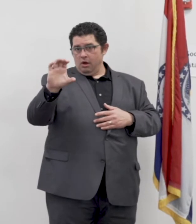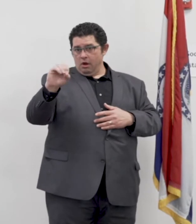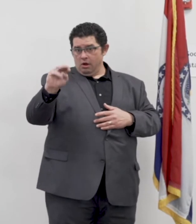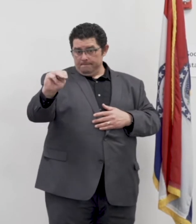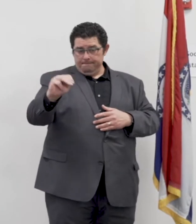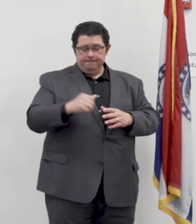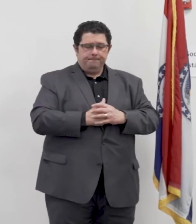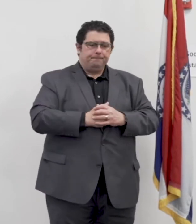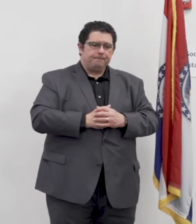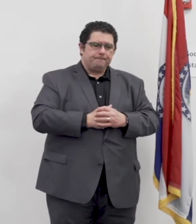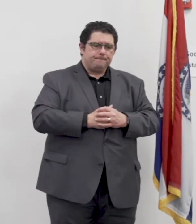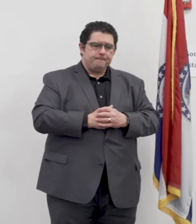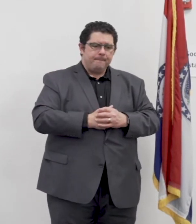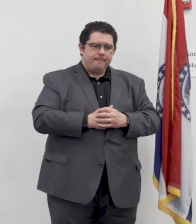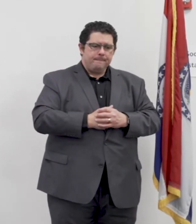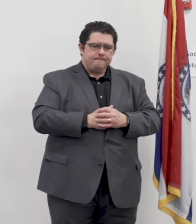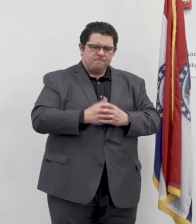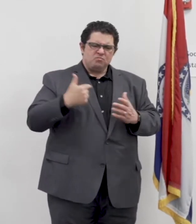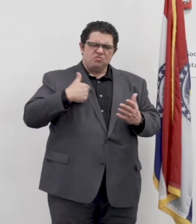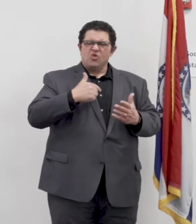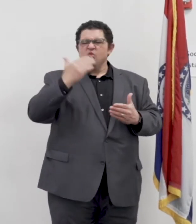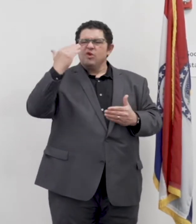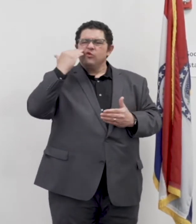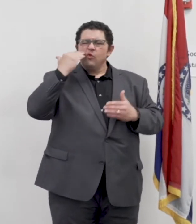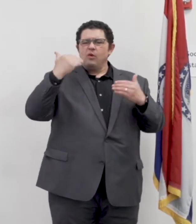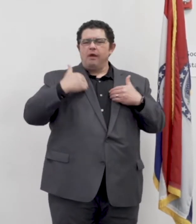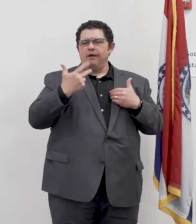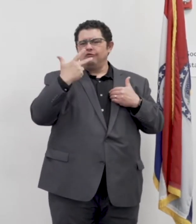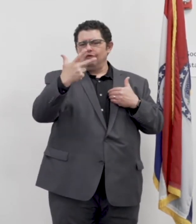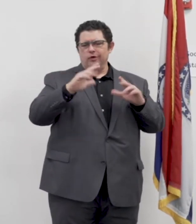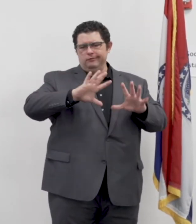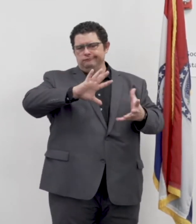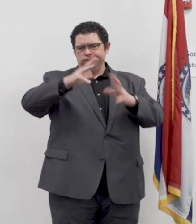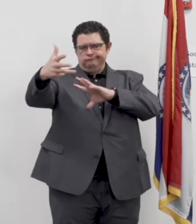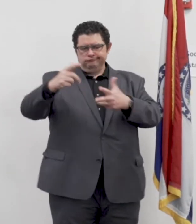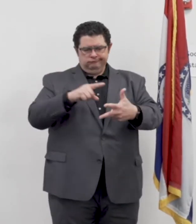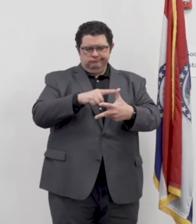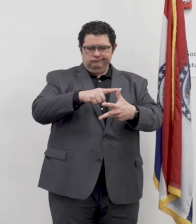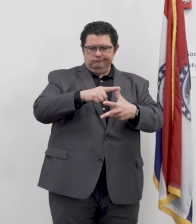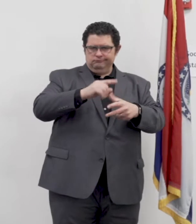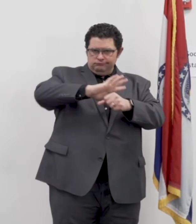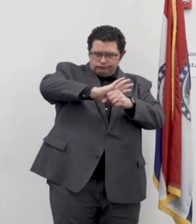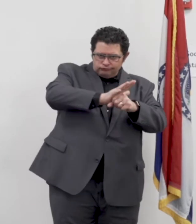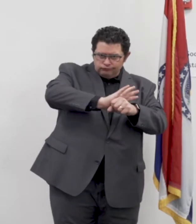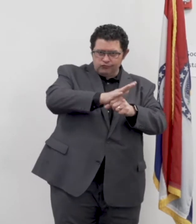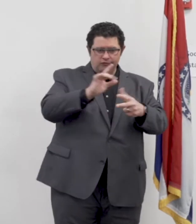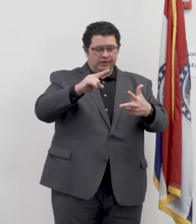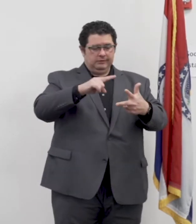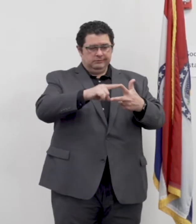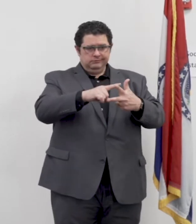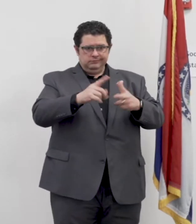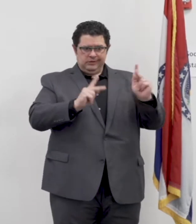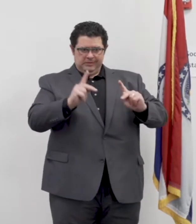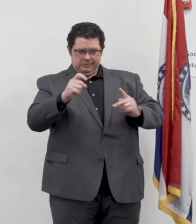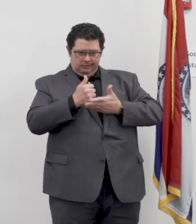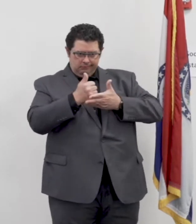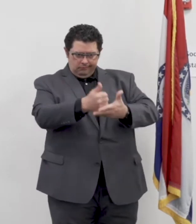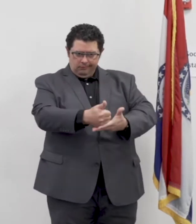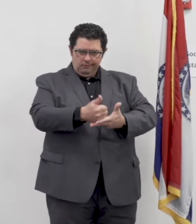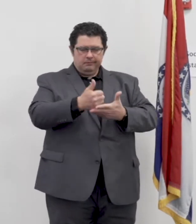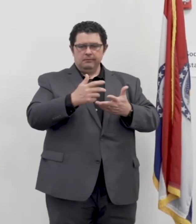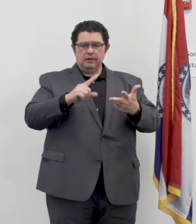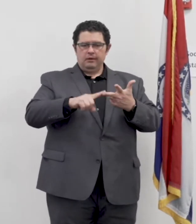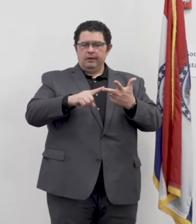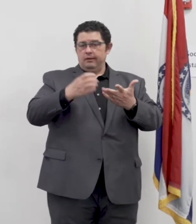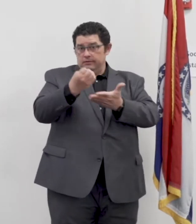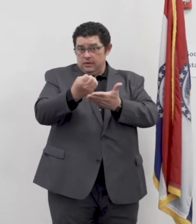We all recognize that we're really dealing with three crises here. We're dealing with our health crisis, our humanitarian crisis, and our economic crisis. We will remain